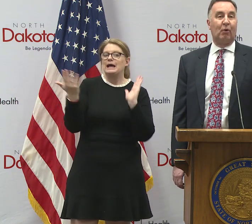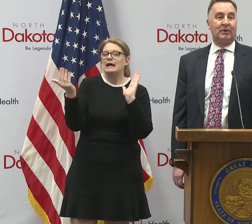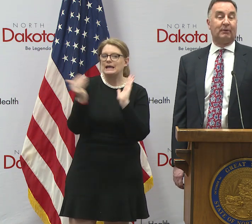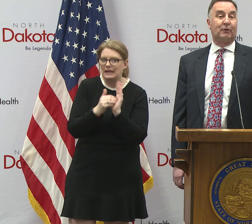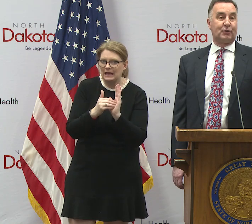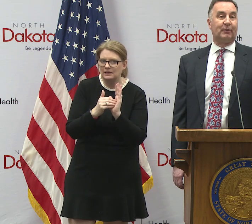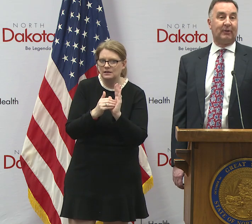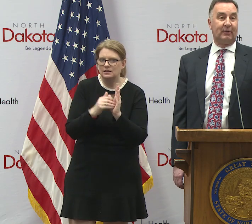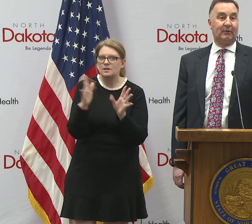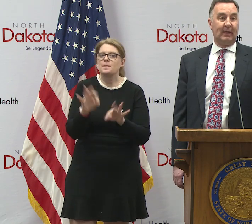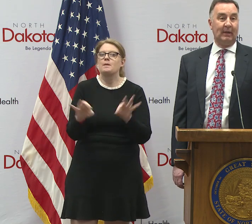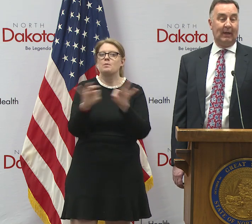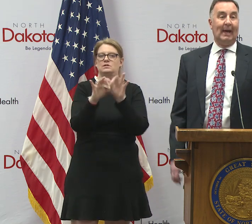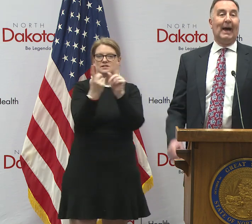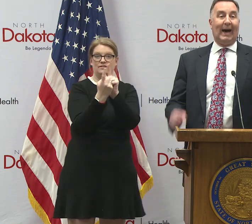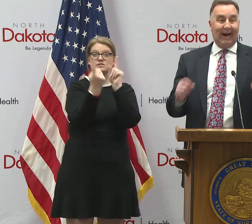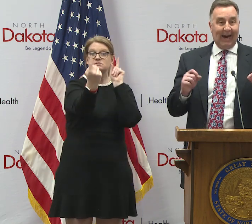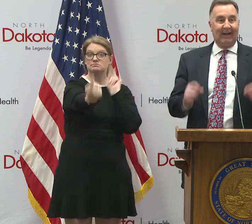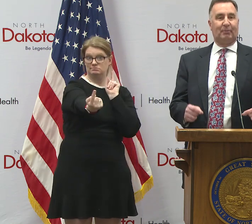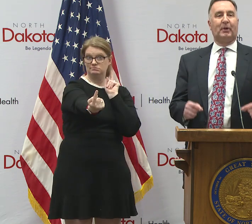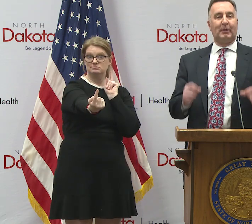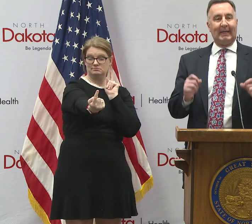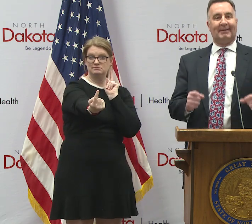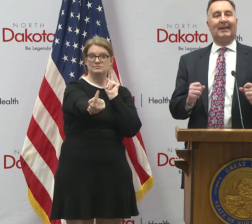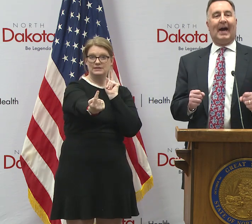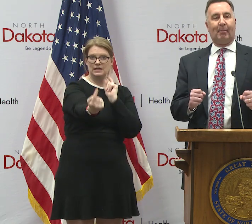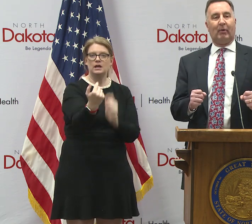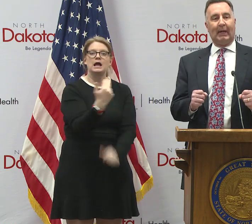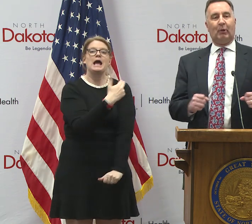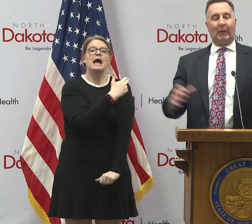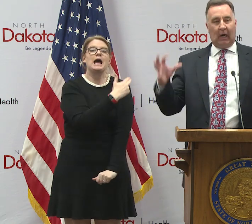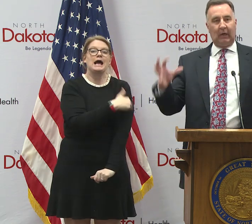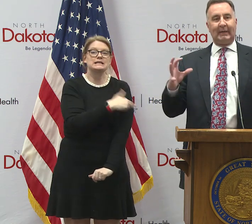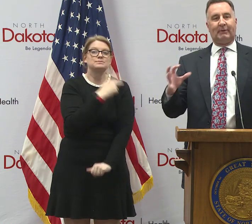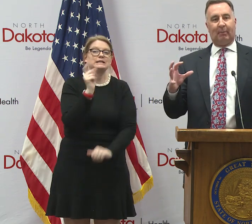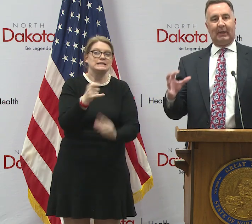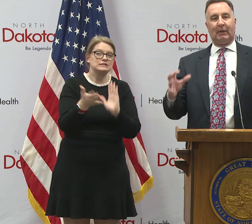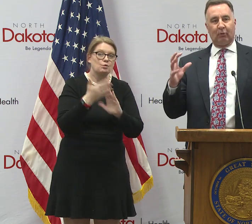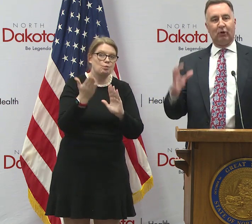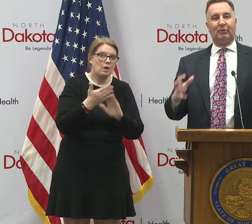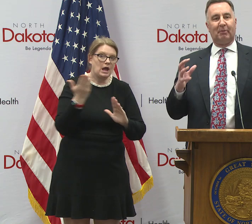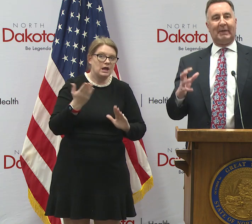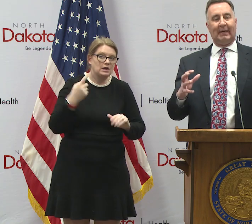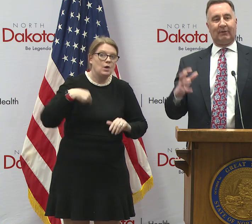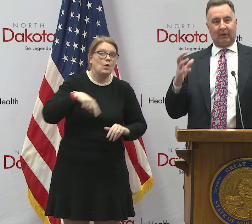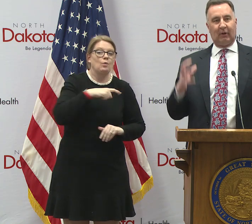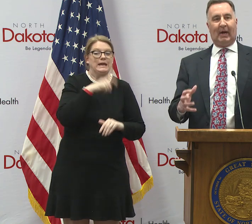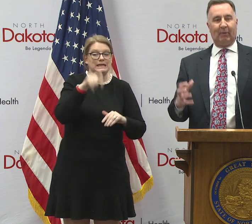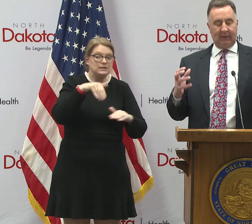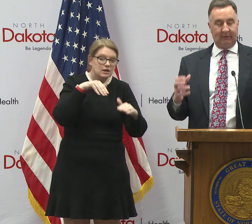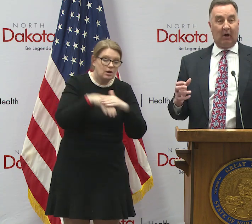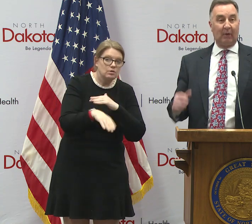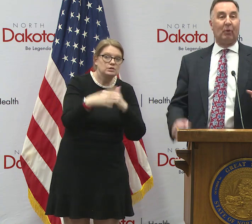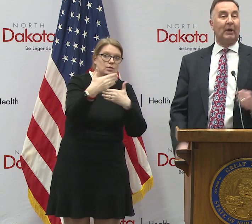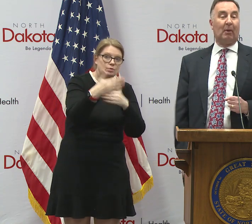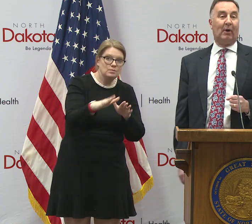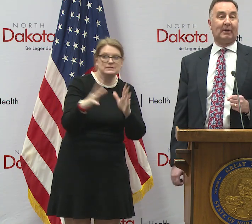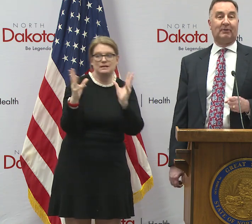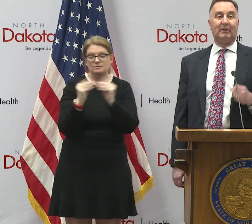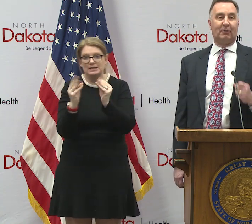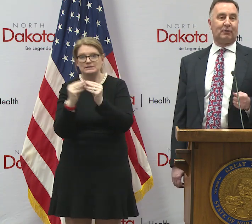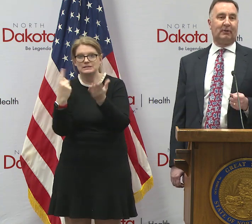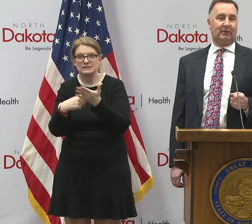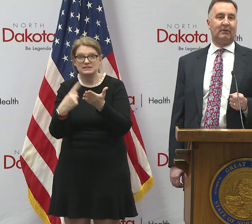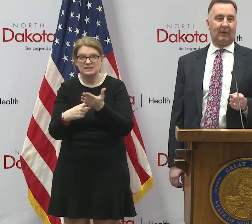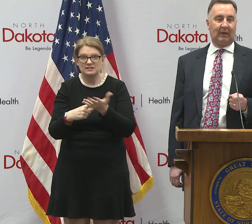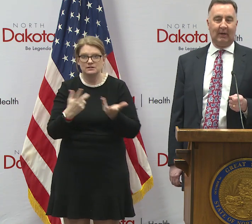the importance of social distancing. A hospital needs to operate. We all need to be in rooms and meetings to collaborate and talk, but we are